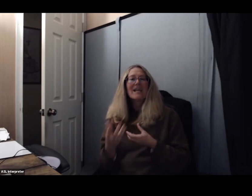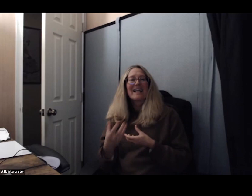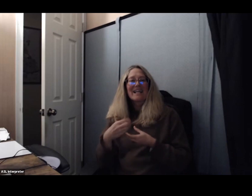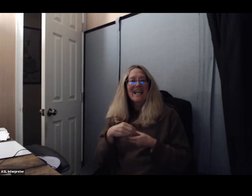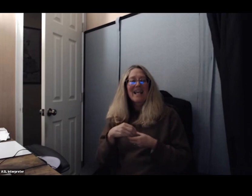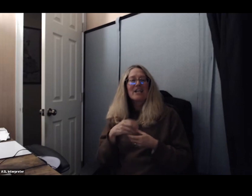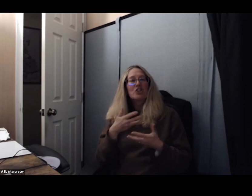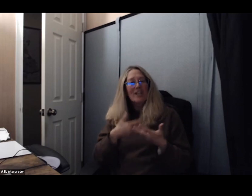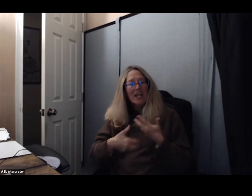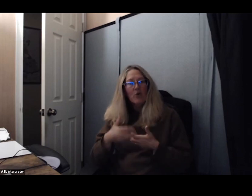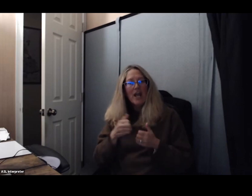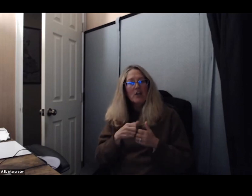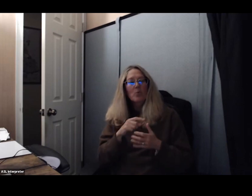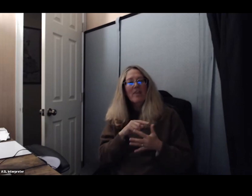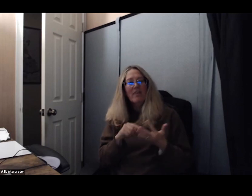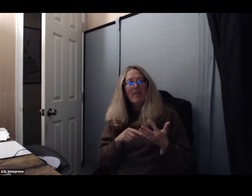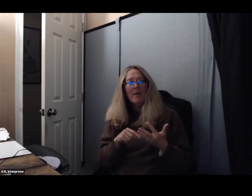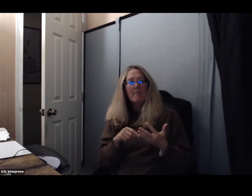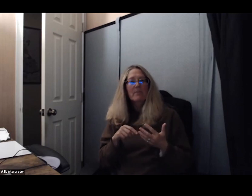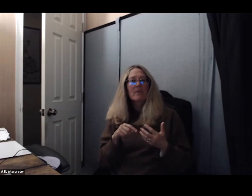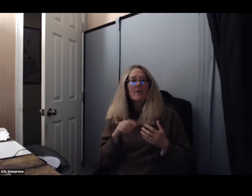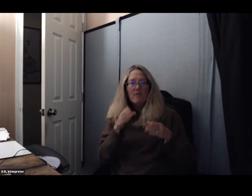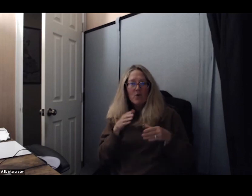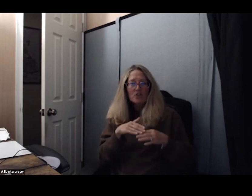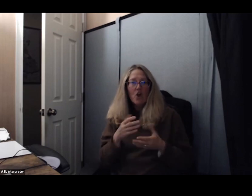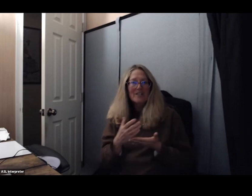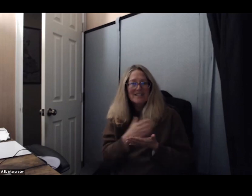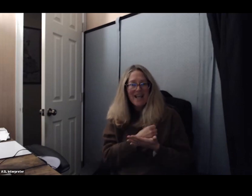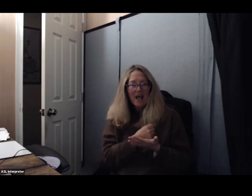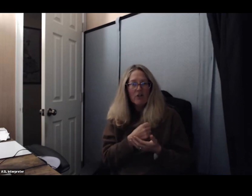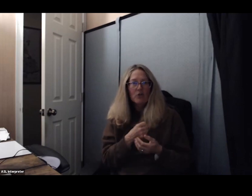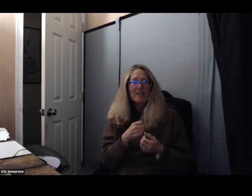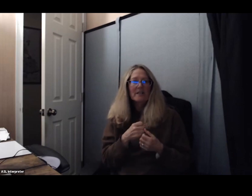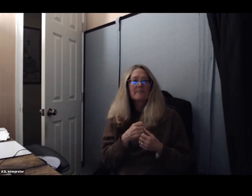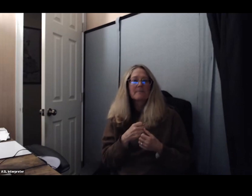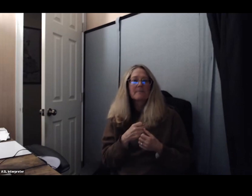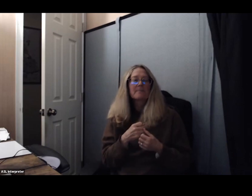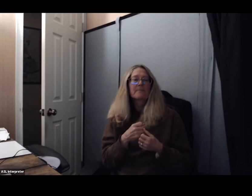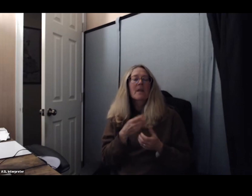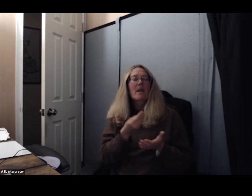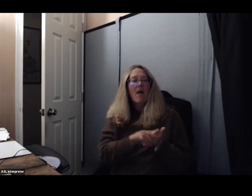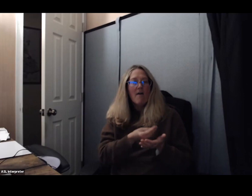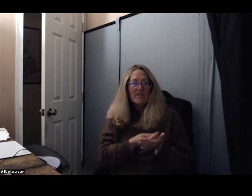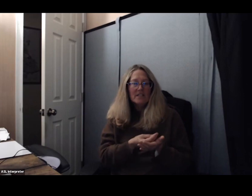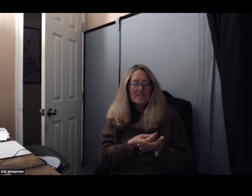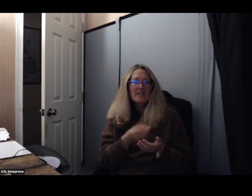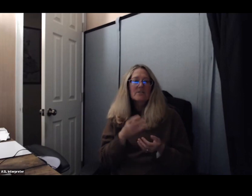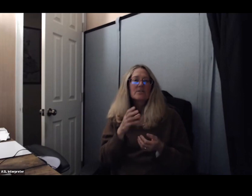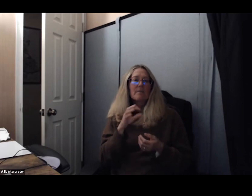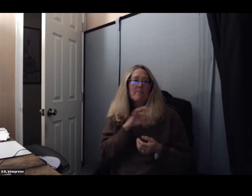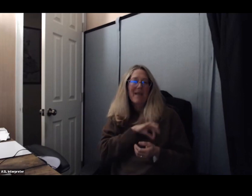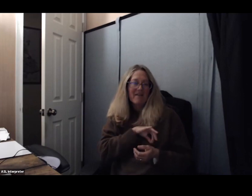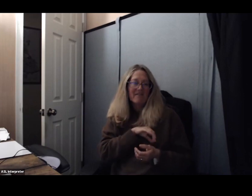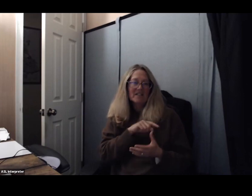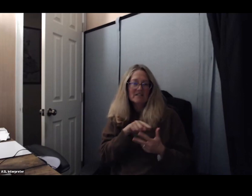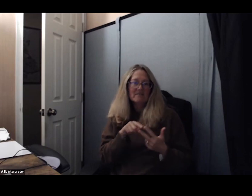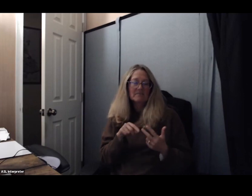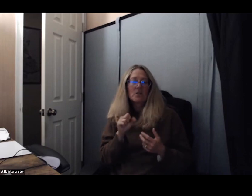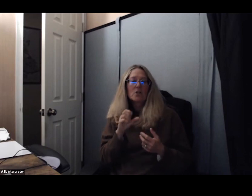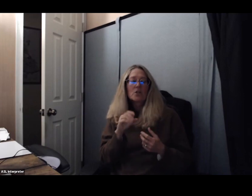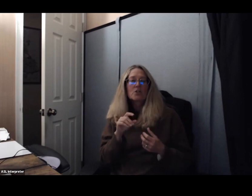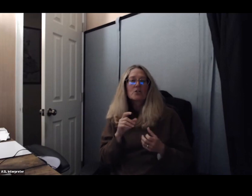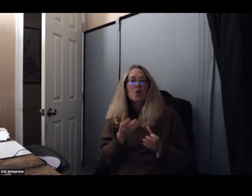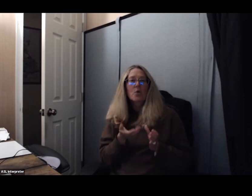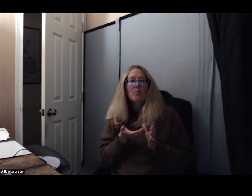in interaction with them around salary and compensation, benefits, et cetera. So